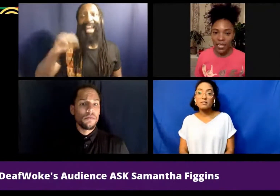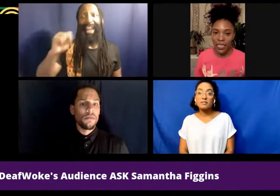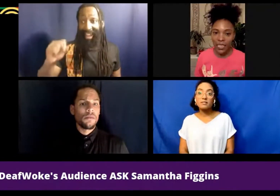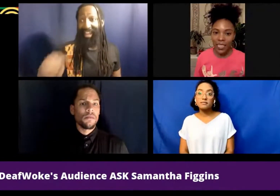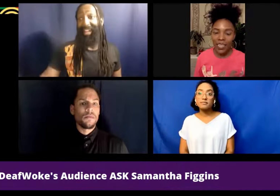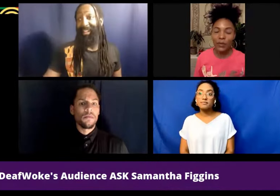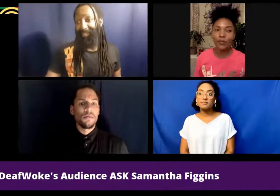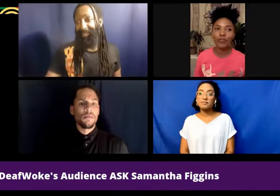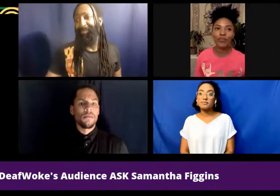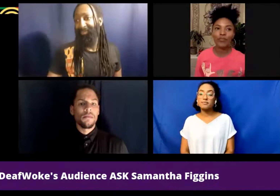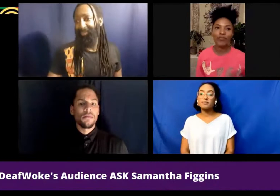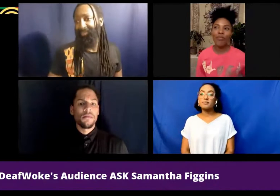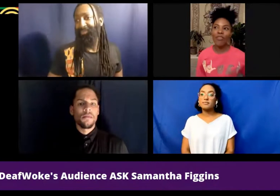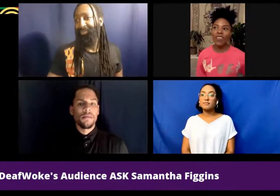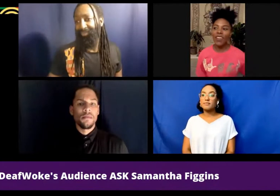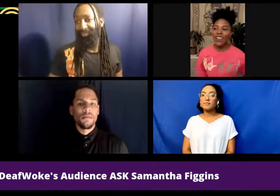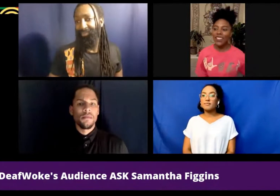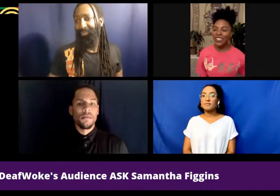Yeah.